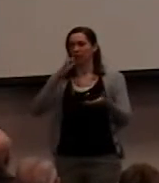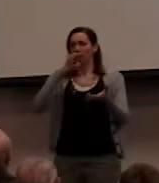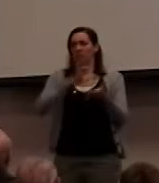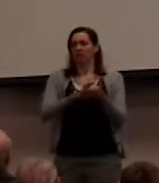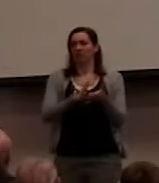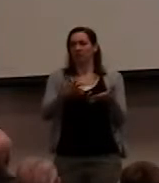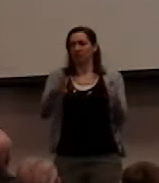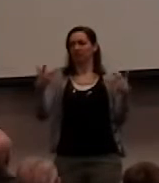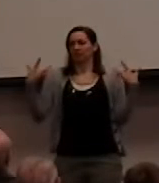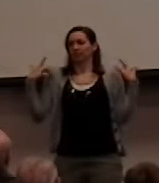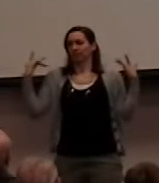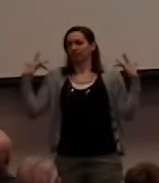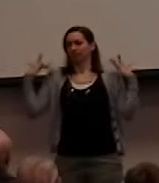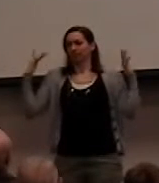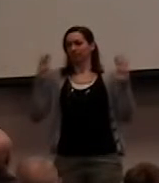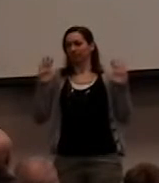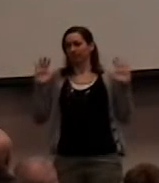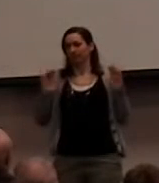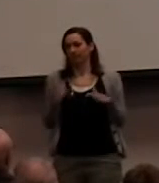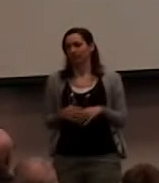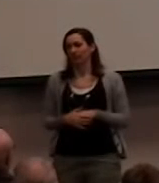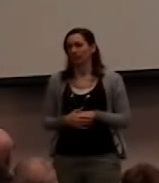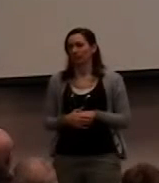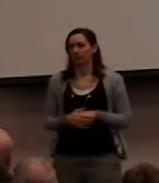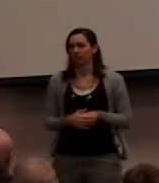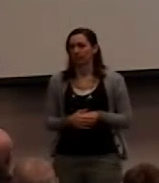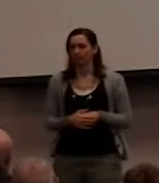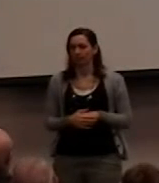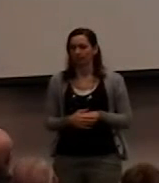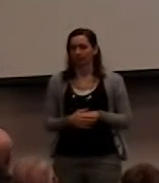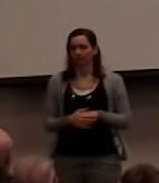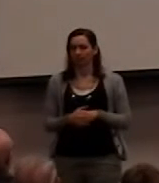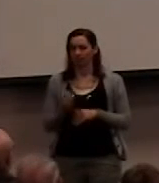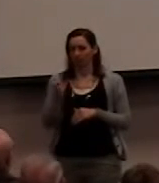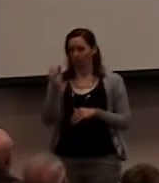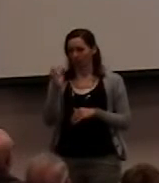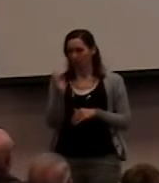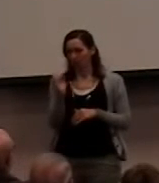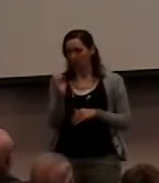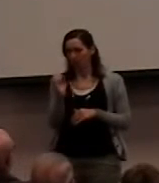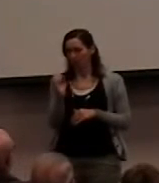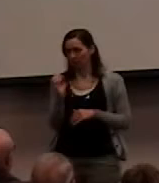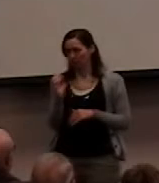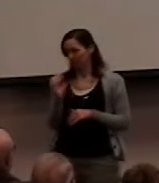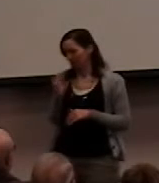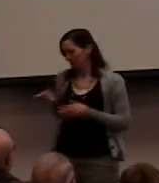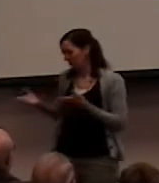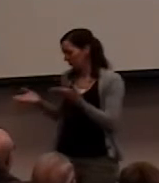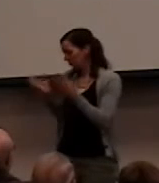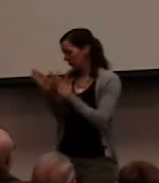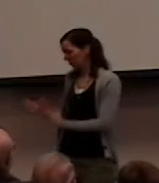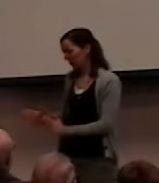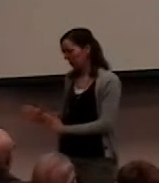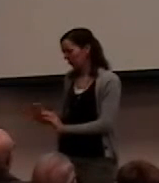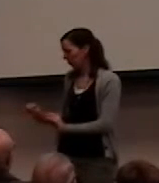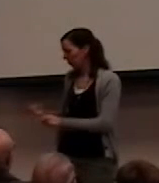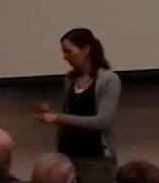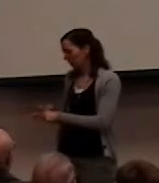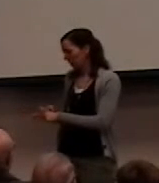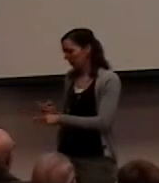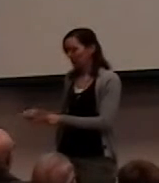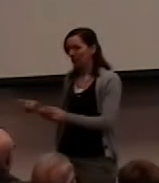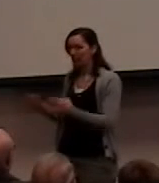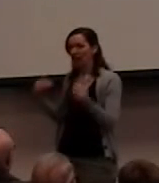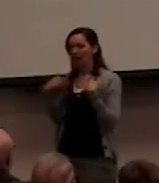appropriate. So what do we understand? This no-name man, he fulfilled a valuable role